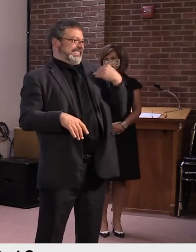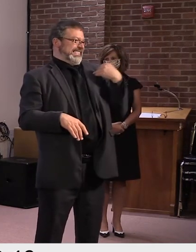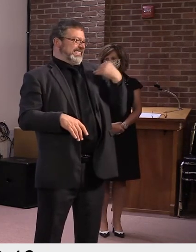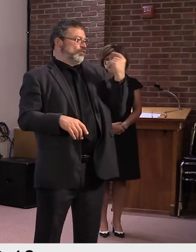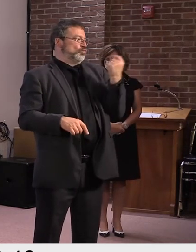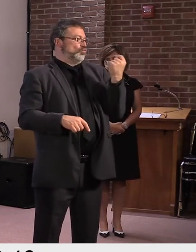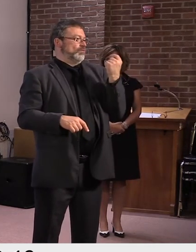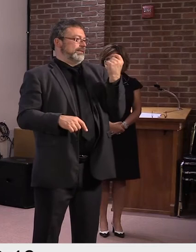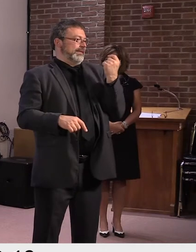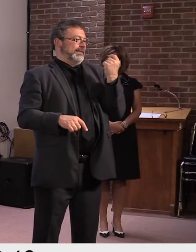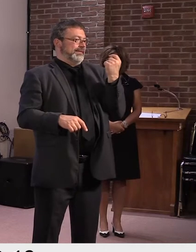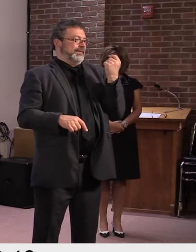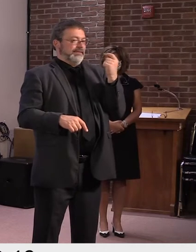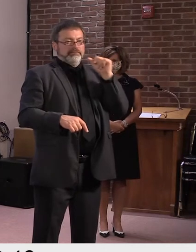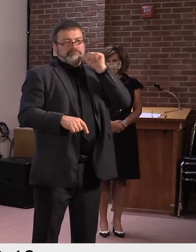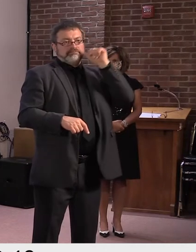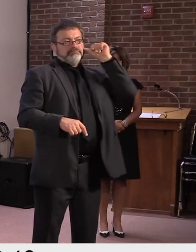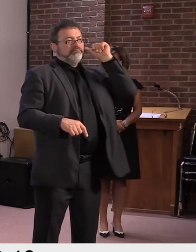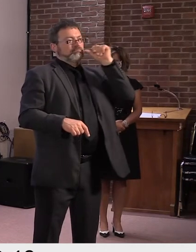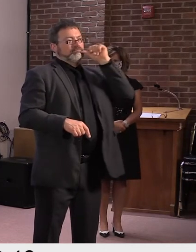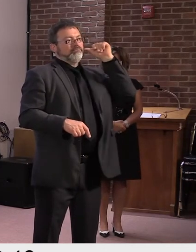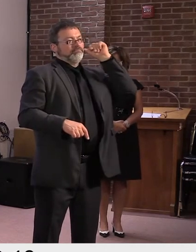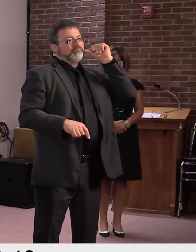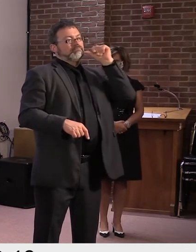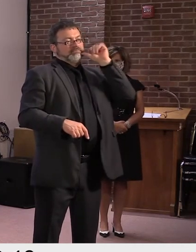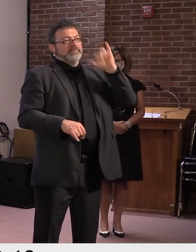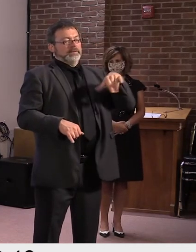into corrections on June 13th. They were